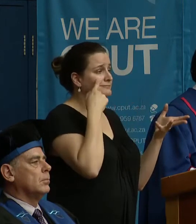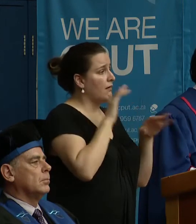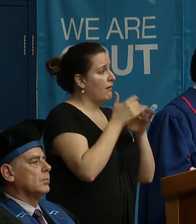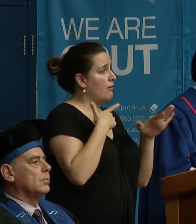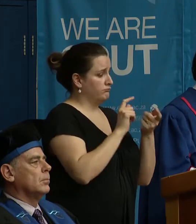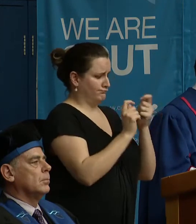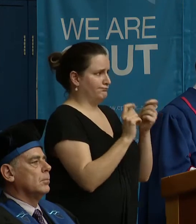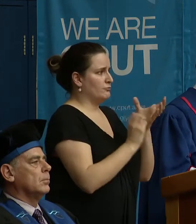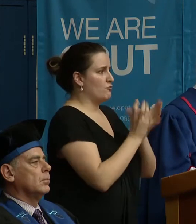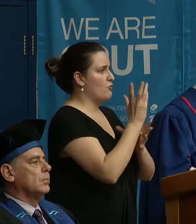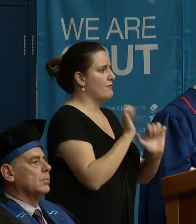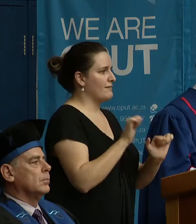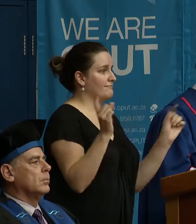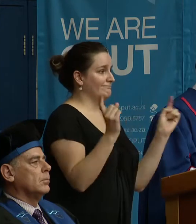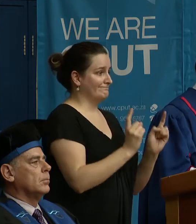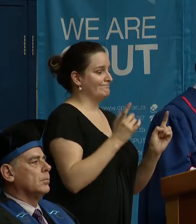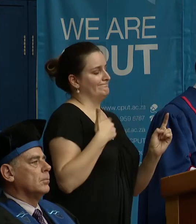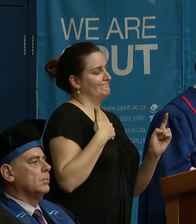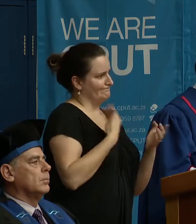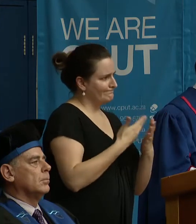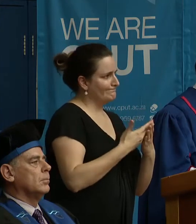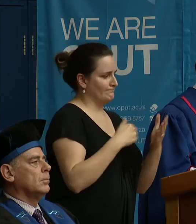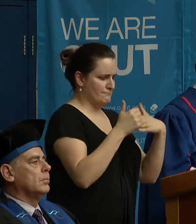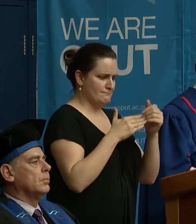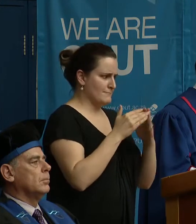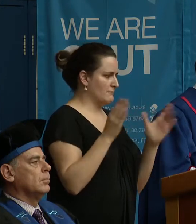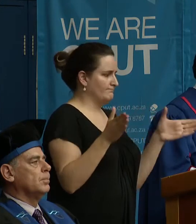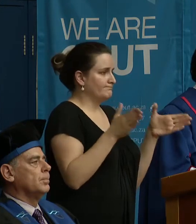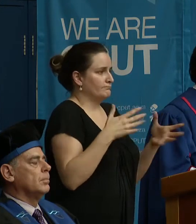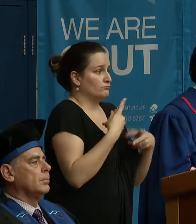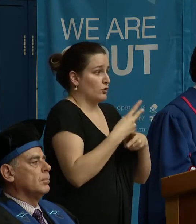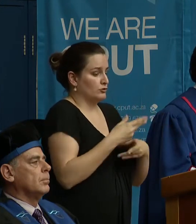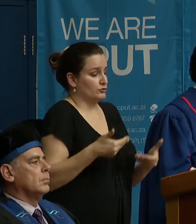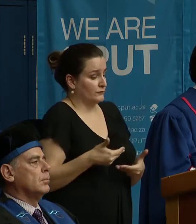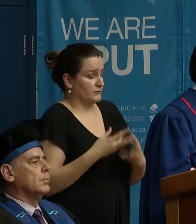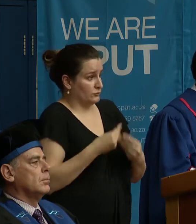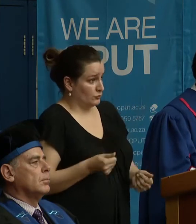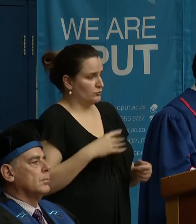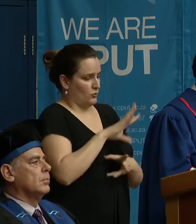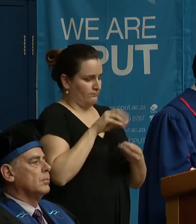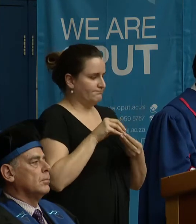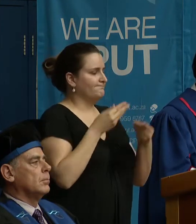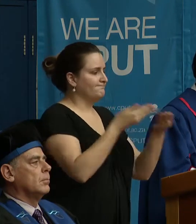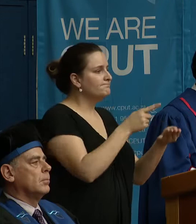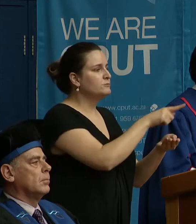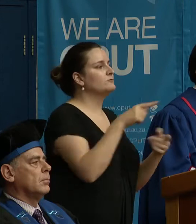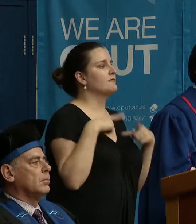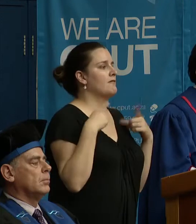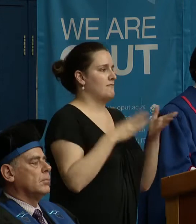strategies, build innovation capabilities, and create products, services, and solutions that improve people's